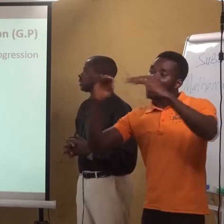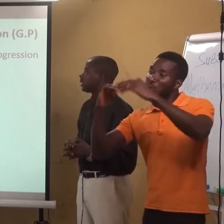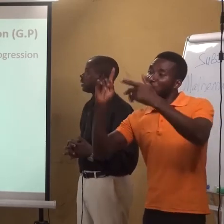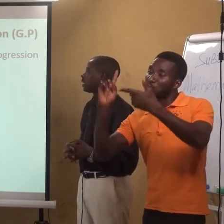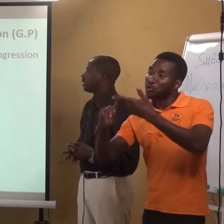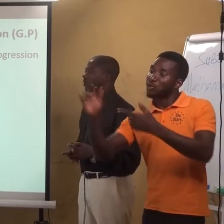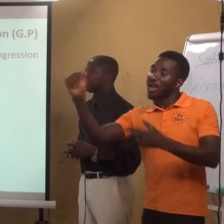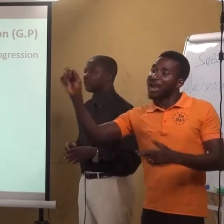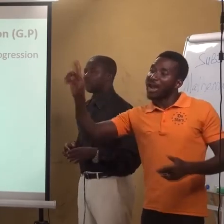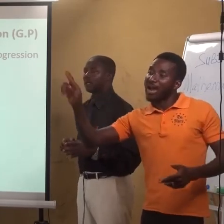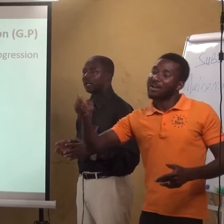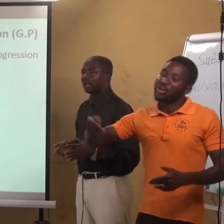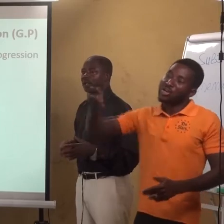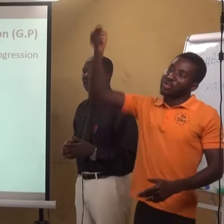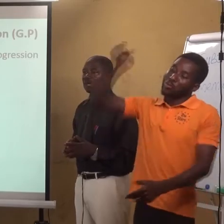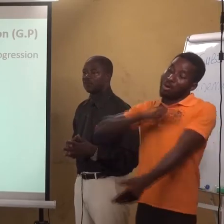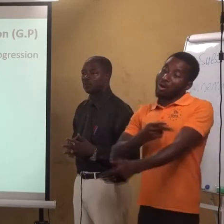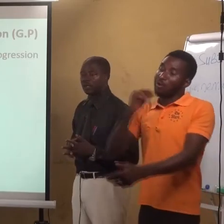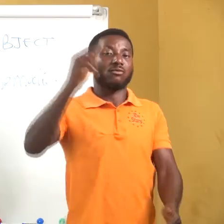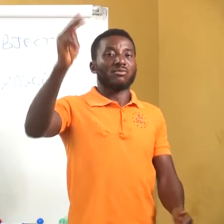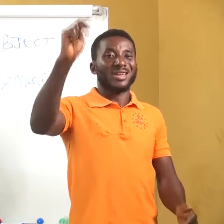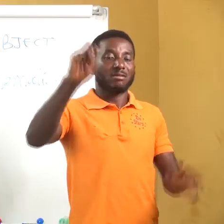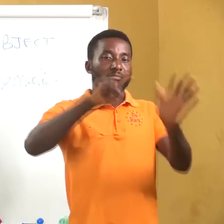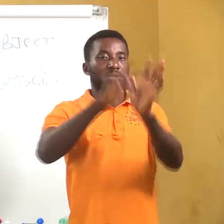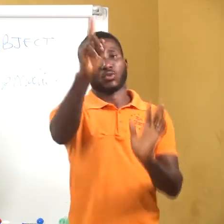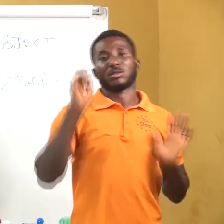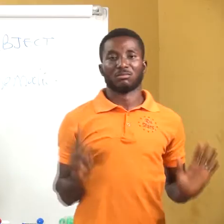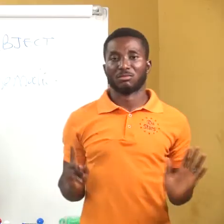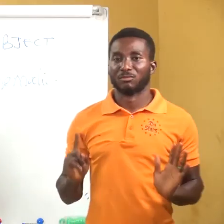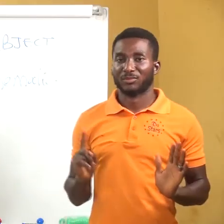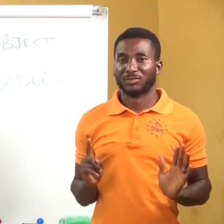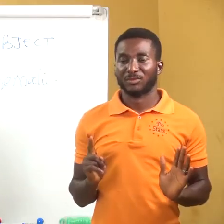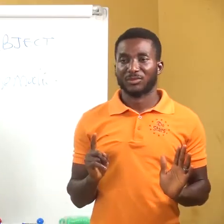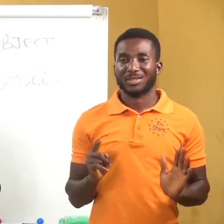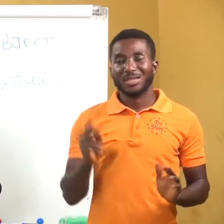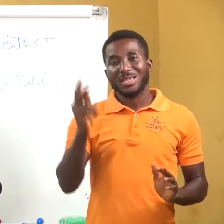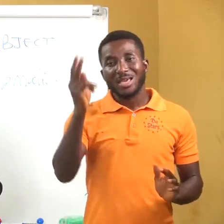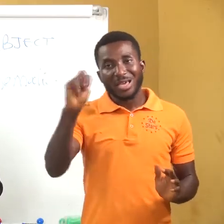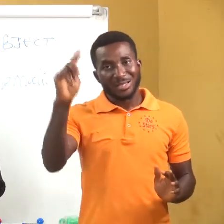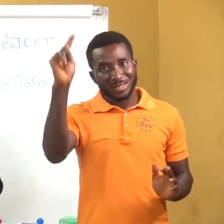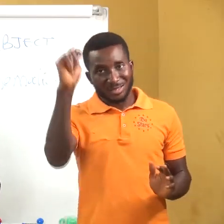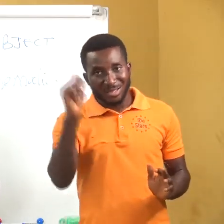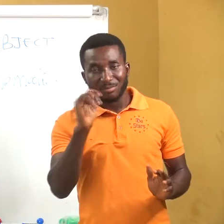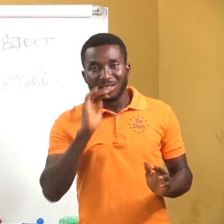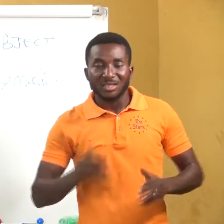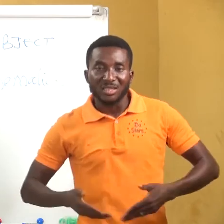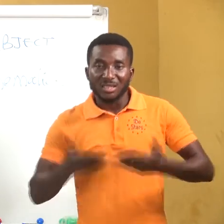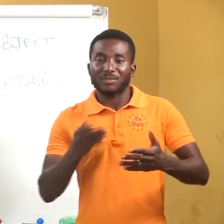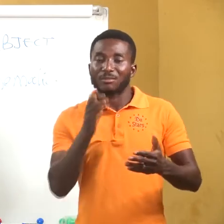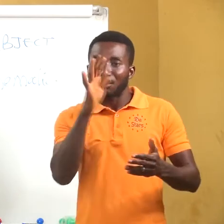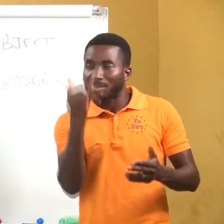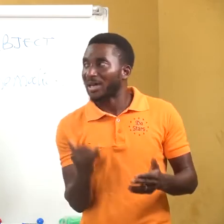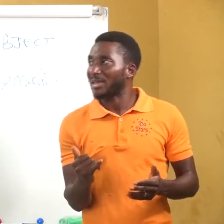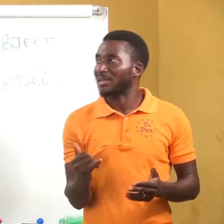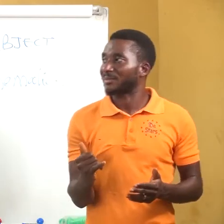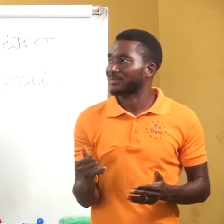equals AR raised to the power n minus 1. I repeat, nth term Tn equals to AR raised to the power